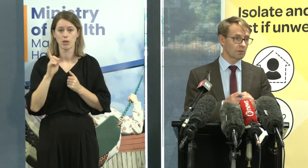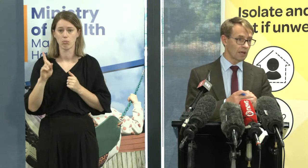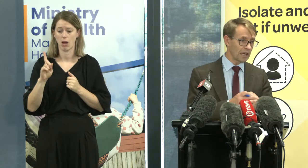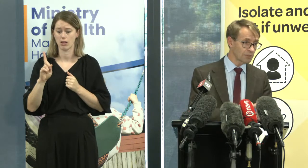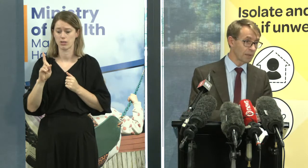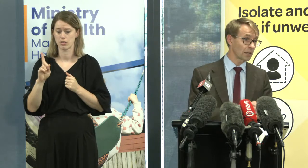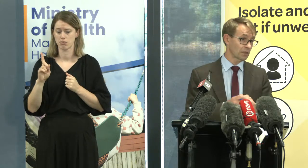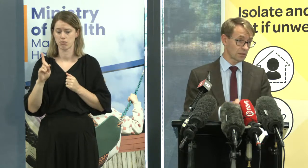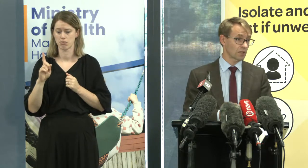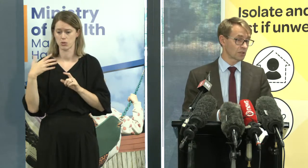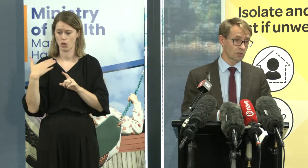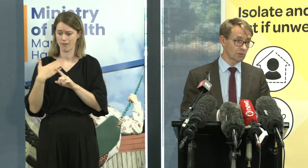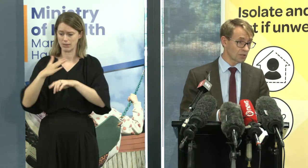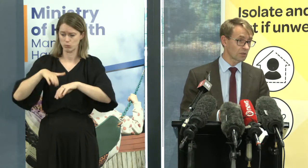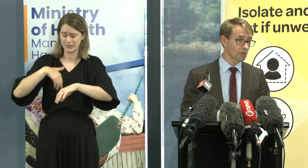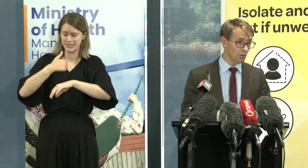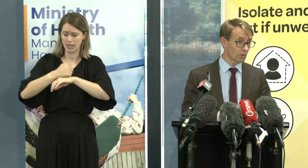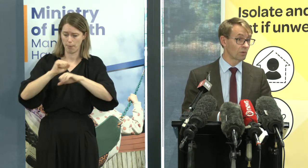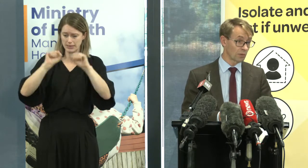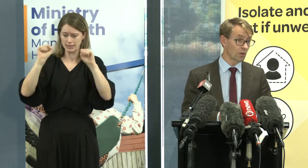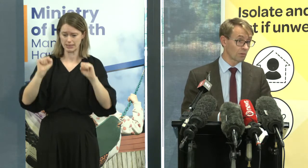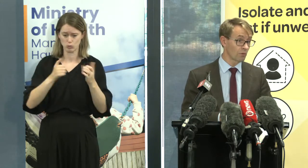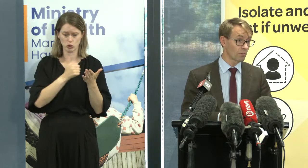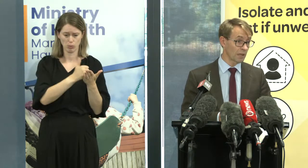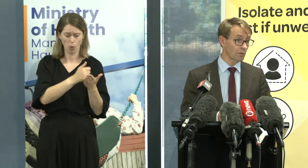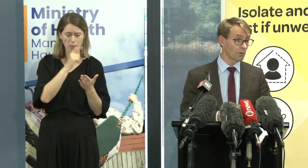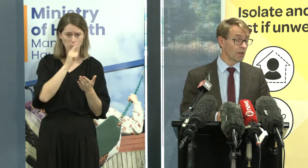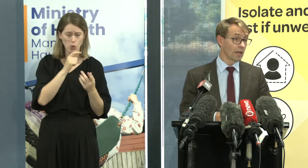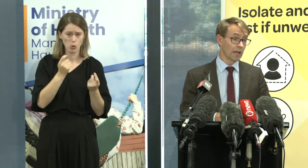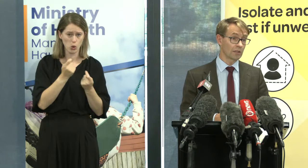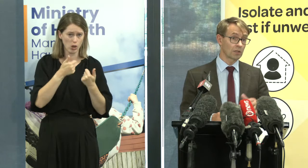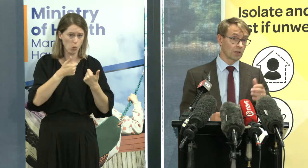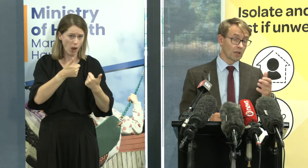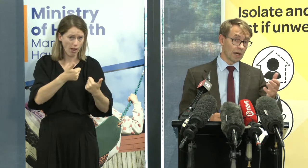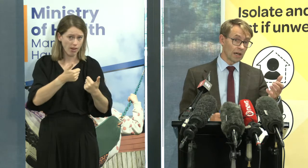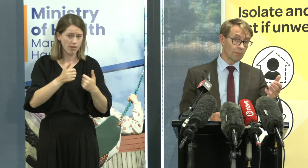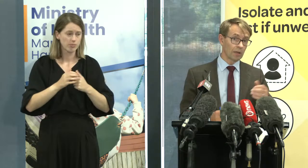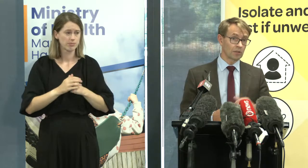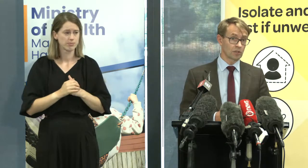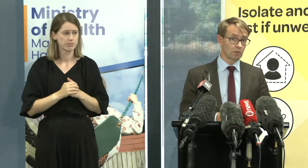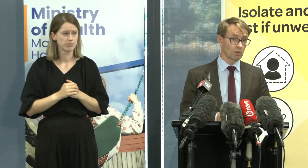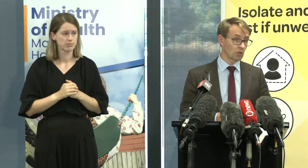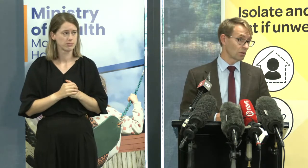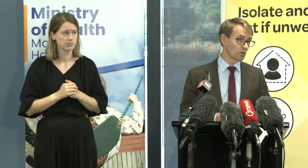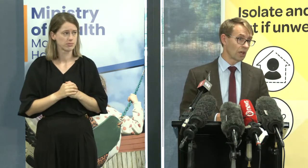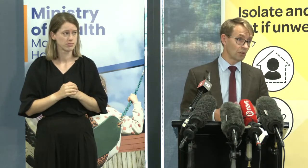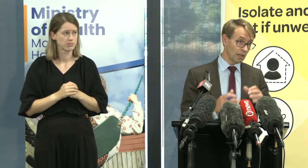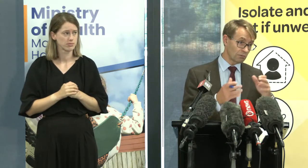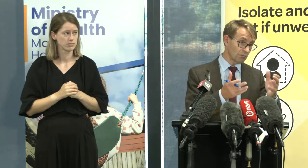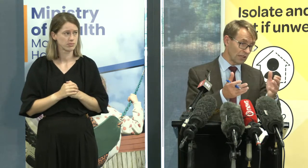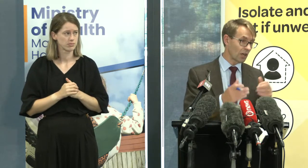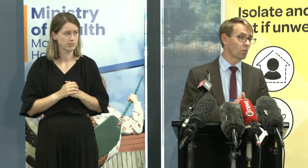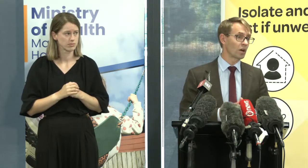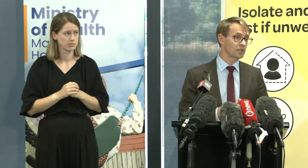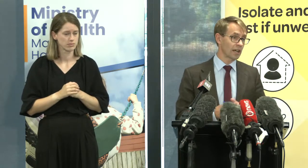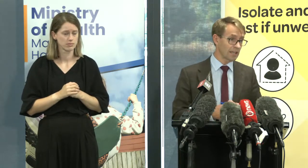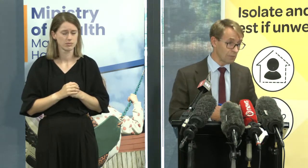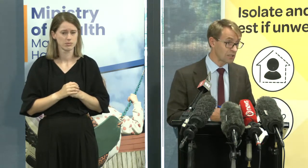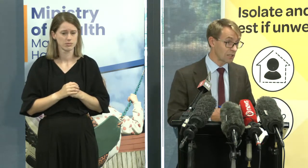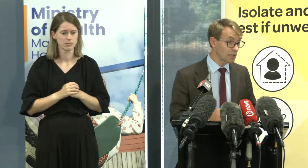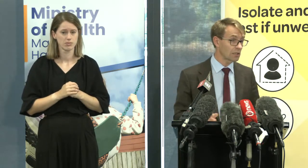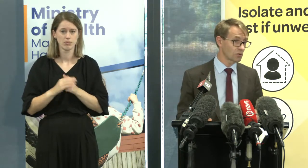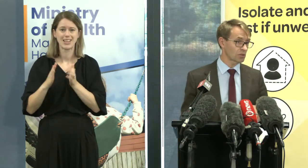system has been and is continuing to work really well for people, and so and